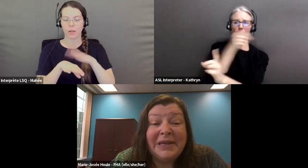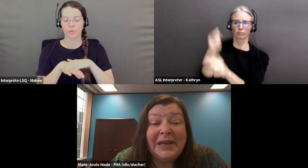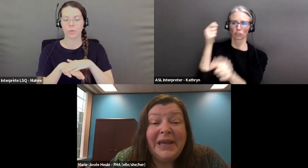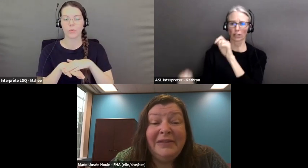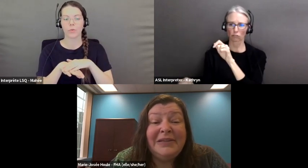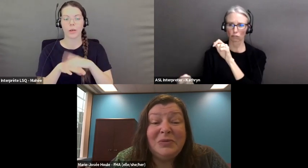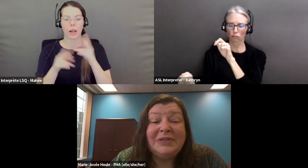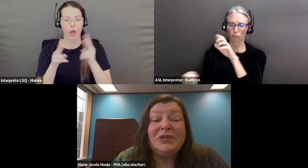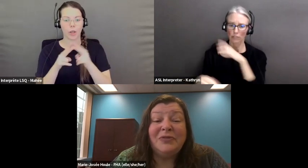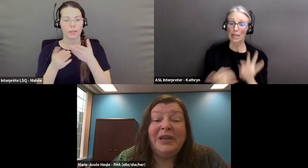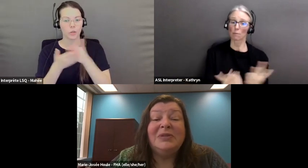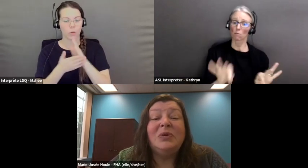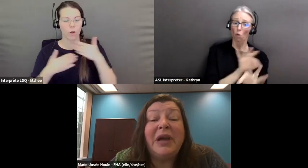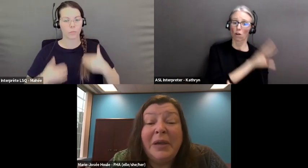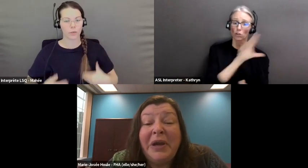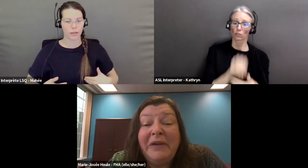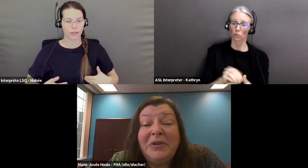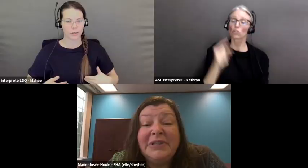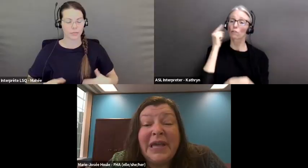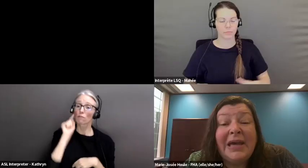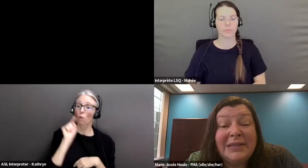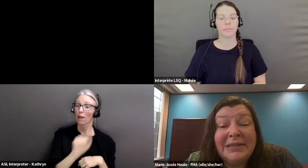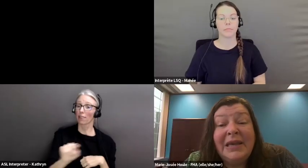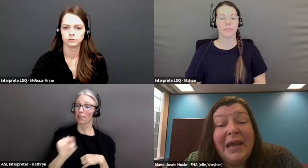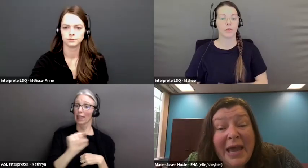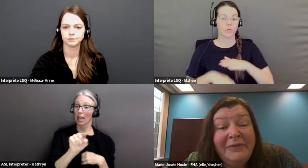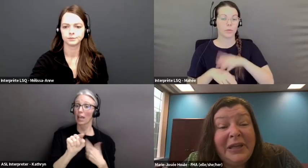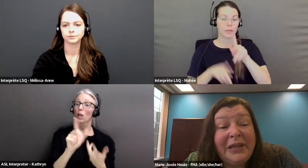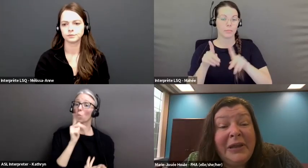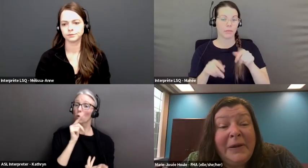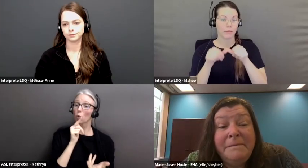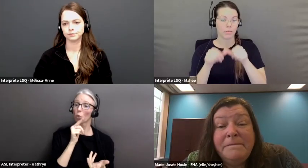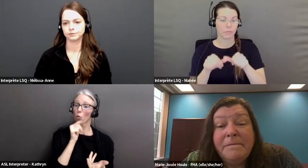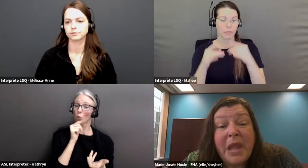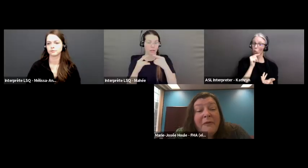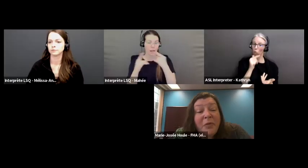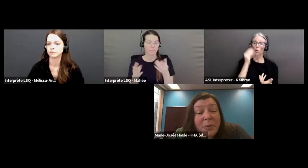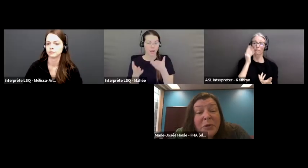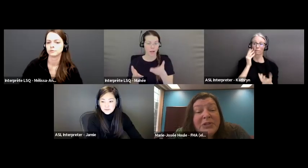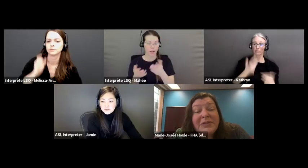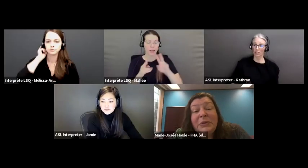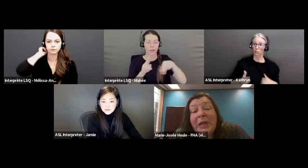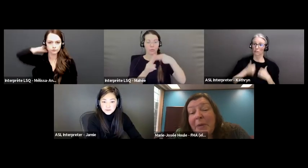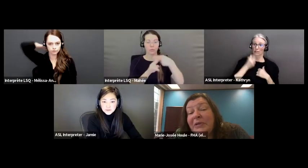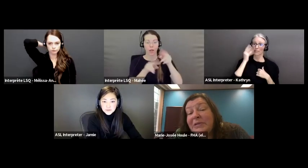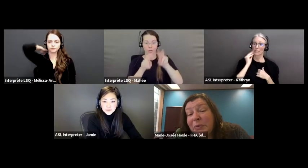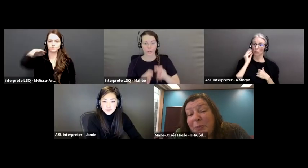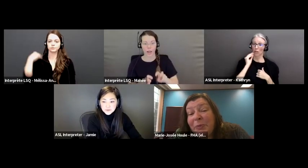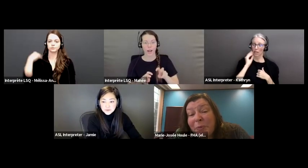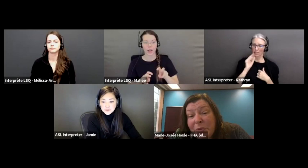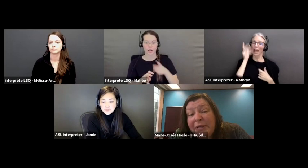residents. And these research findings will guide my efforts as advocate for approaches to